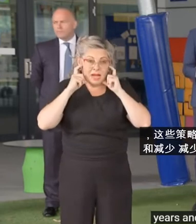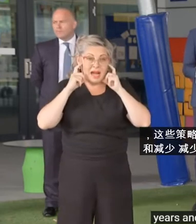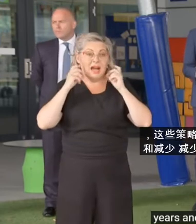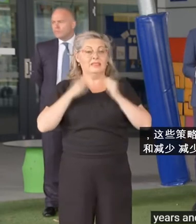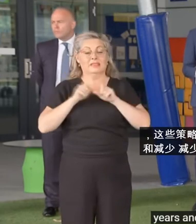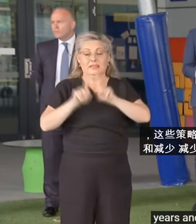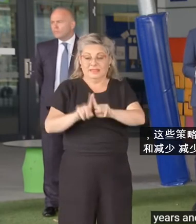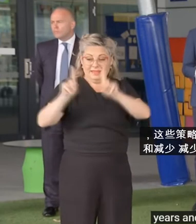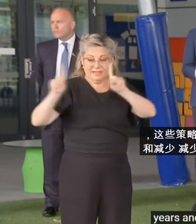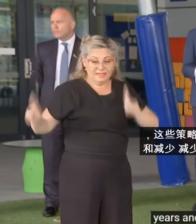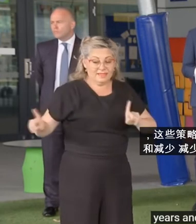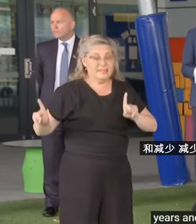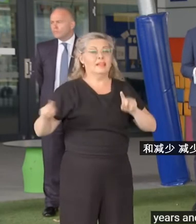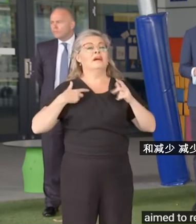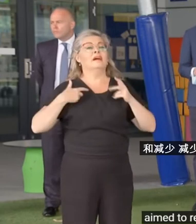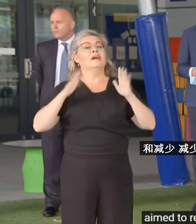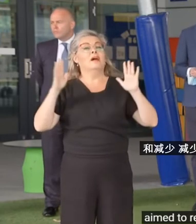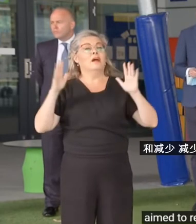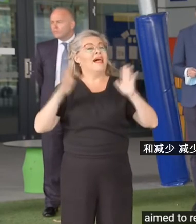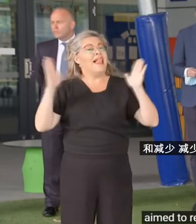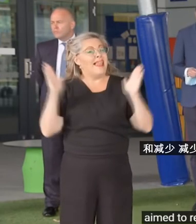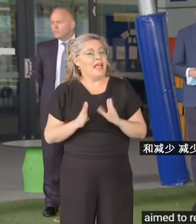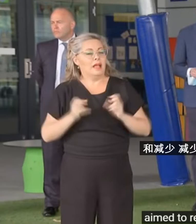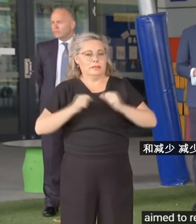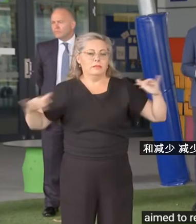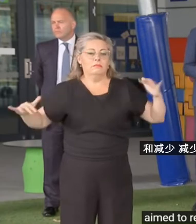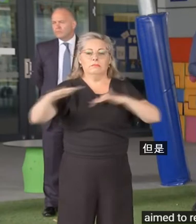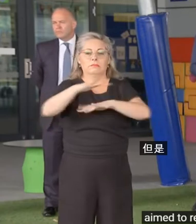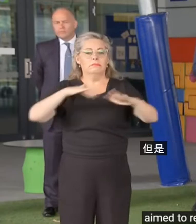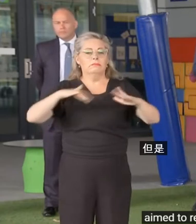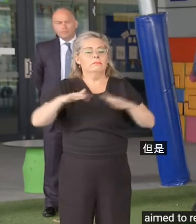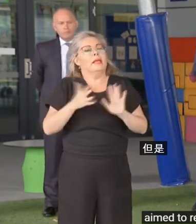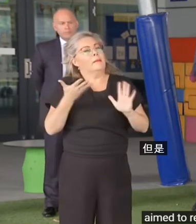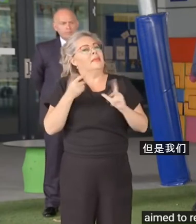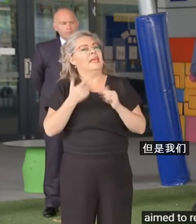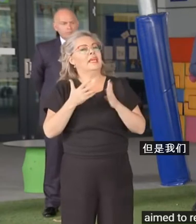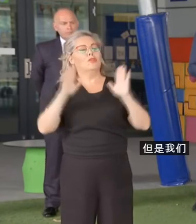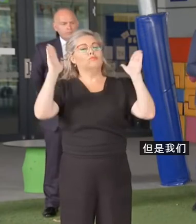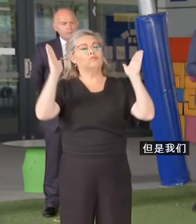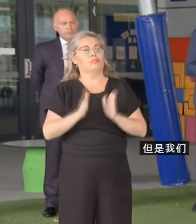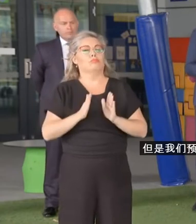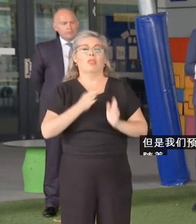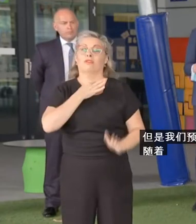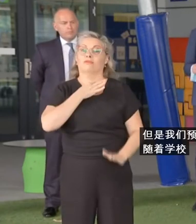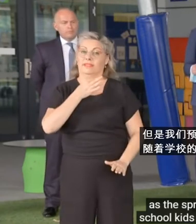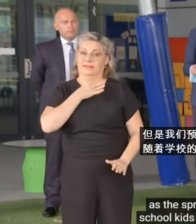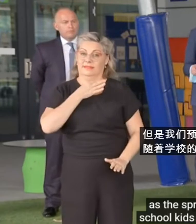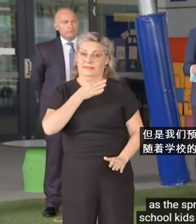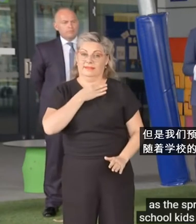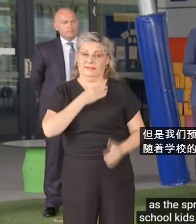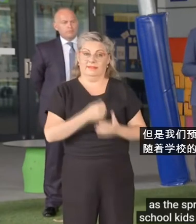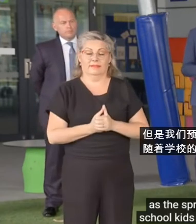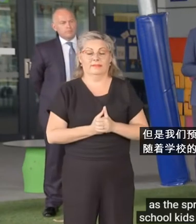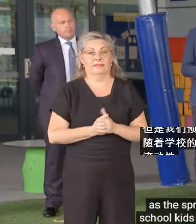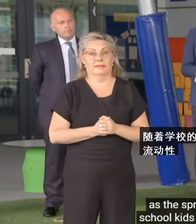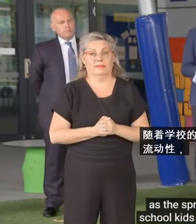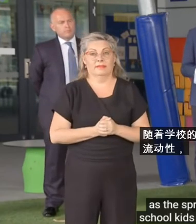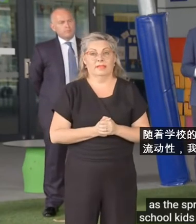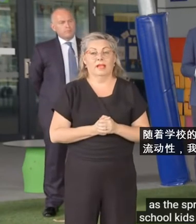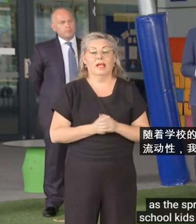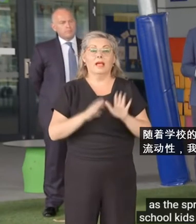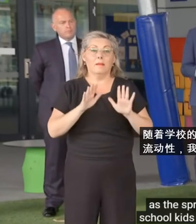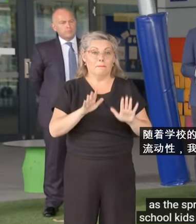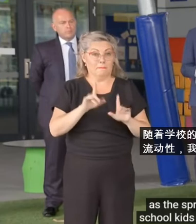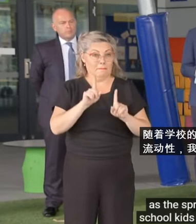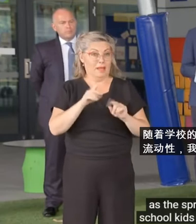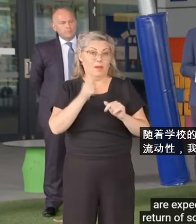spread of COVID in our schools. However, we are expecting that with the return of schools and with a bit more